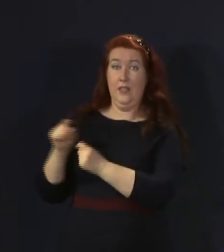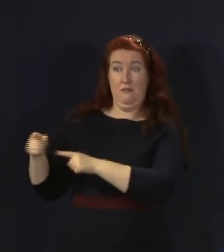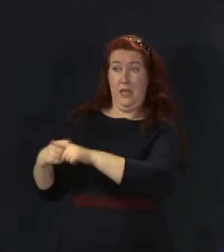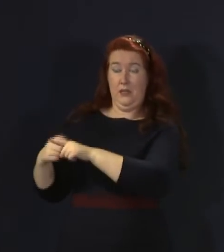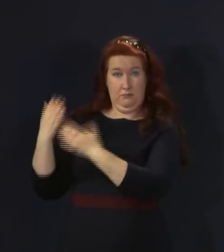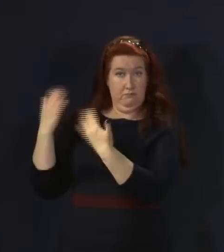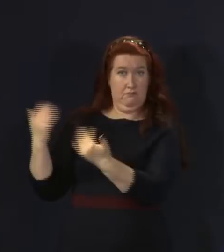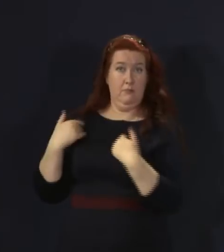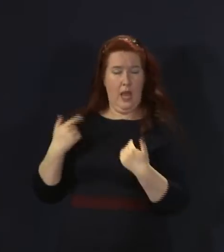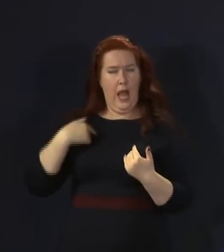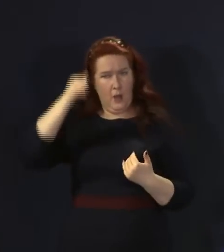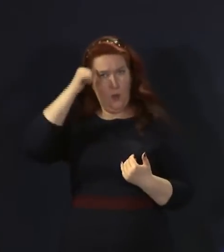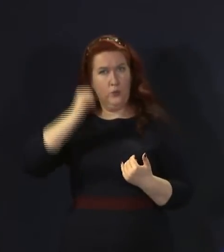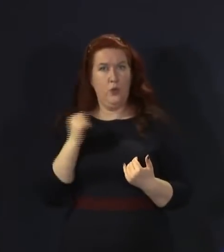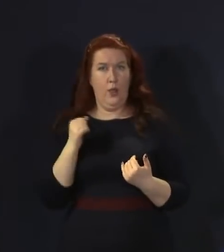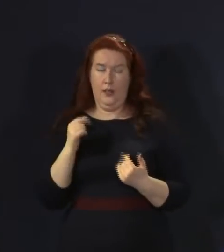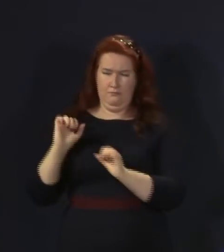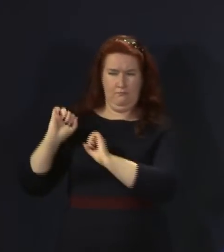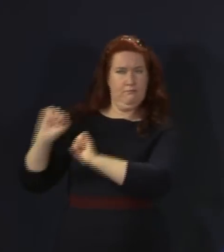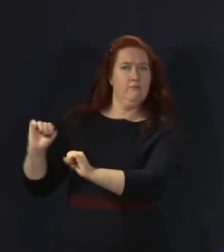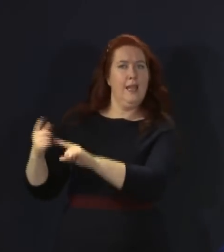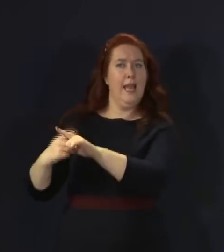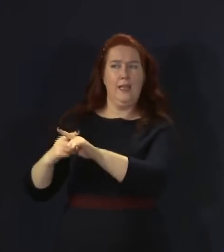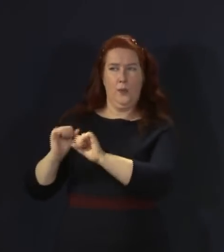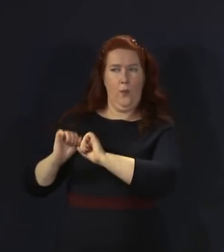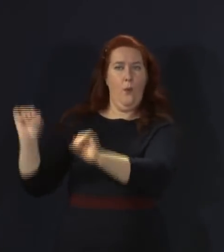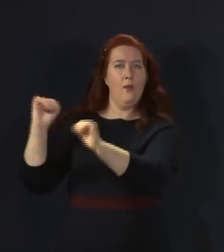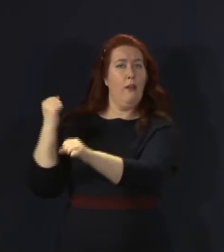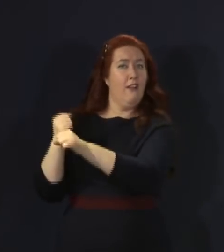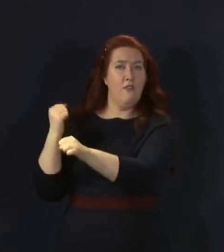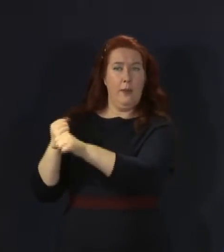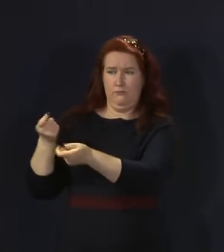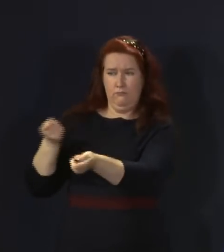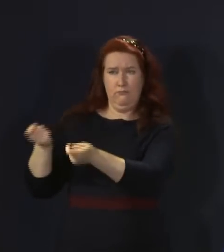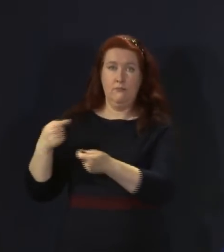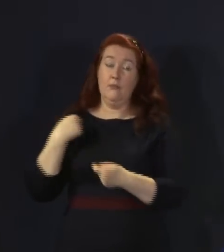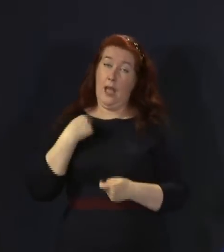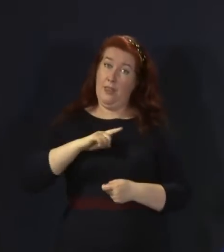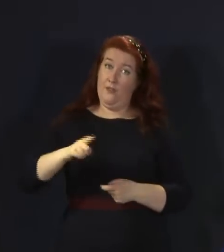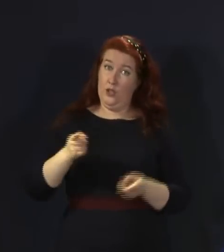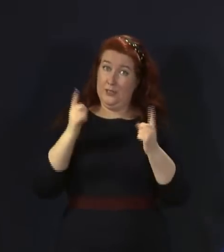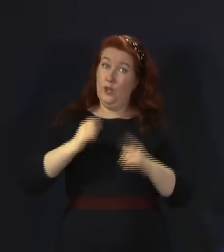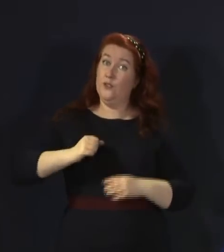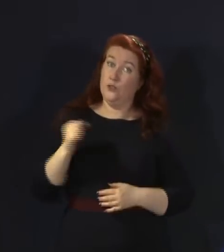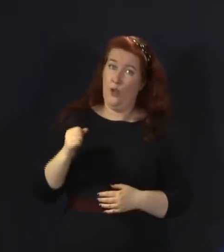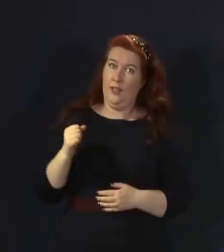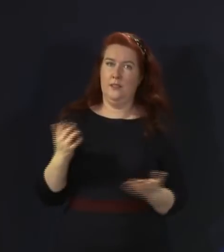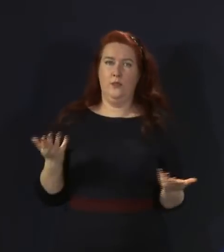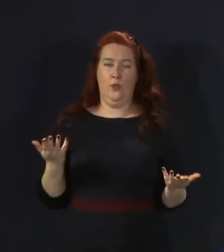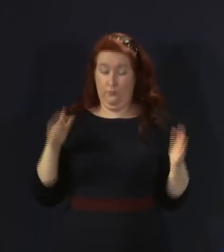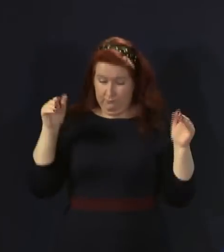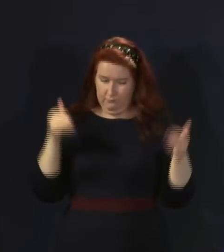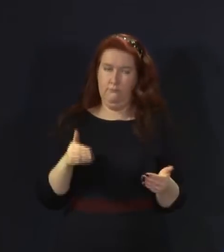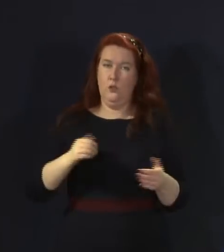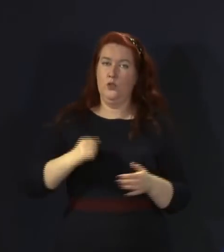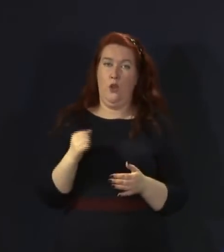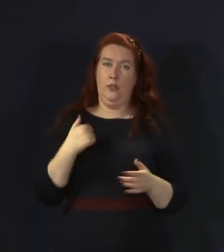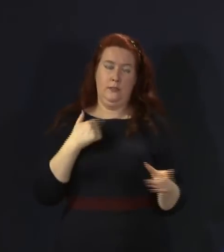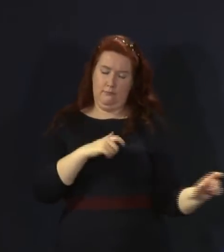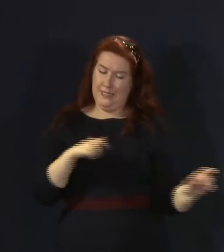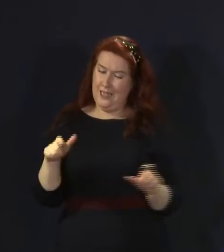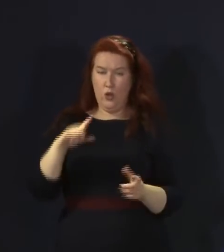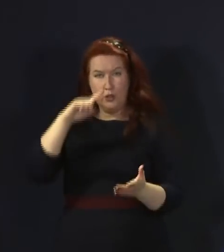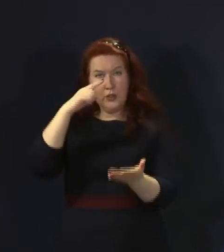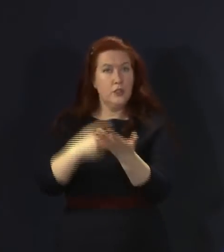England, and England has its own government to take those decisions. I'm the First Minister of Scotland, and I will continue to take decisions